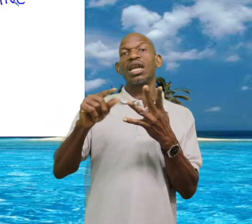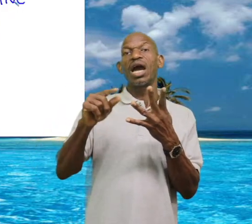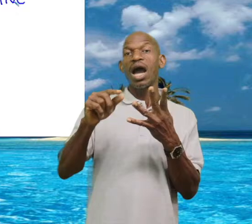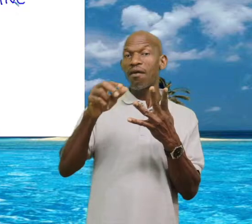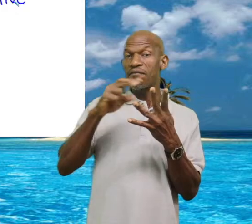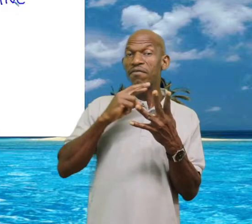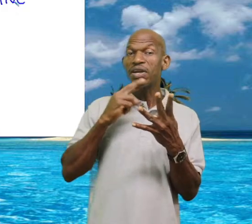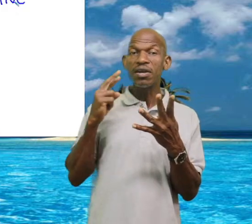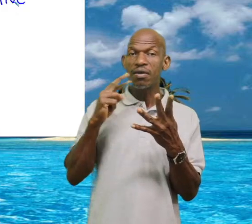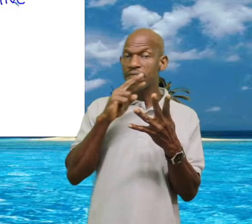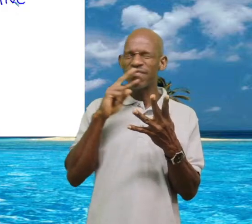Okay, so